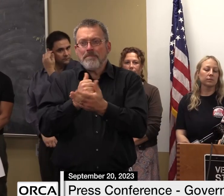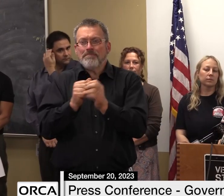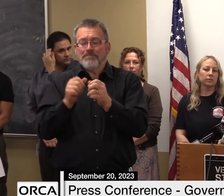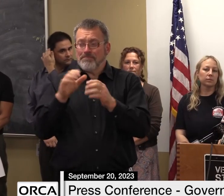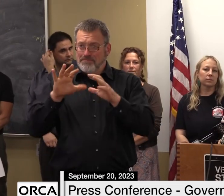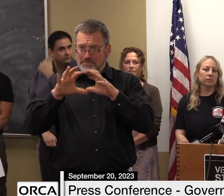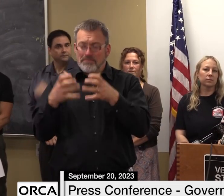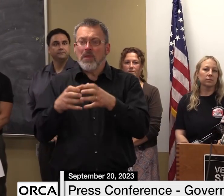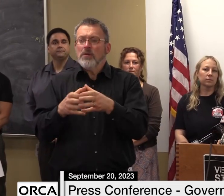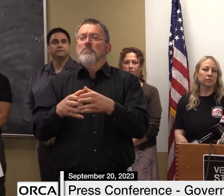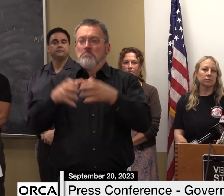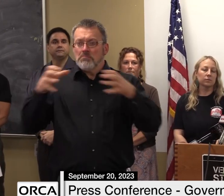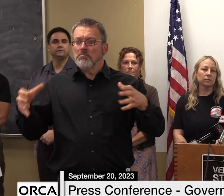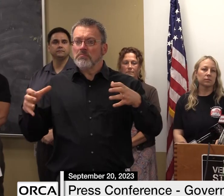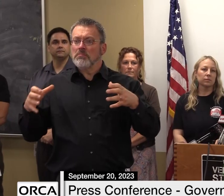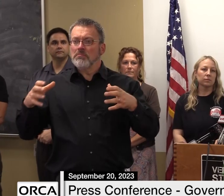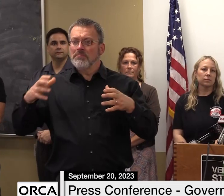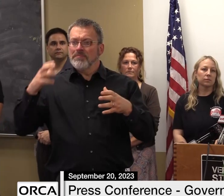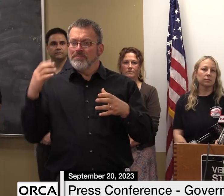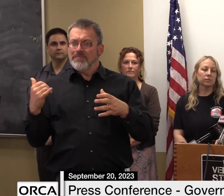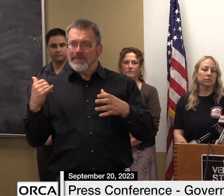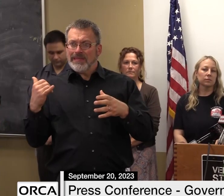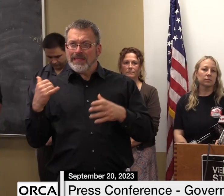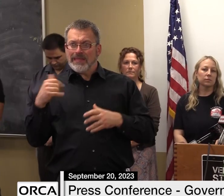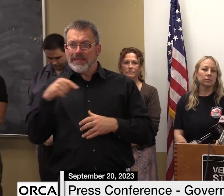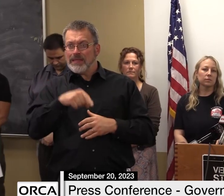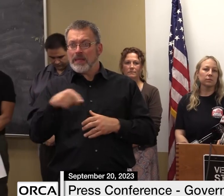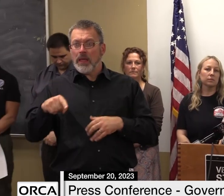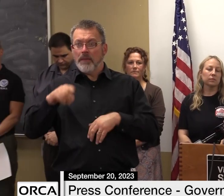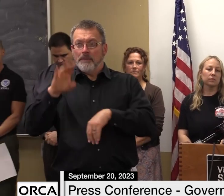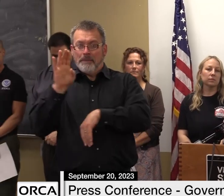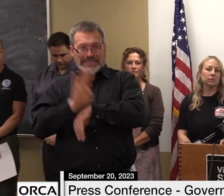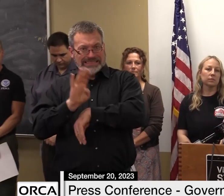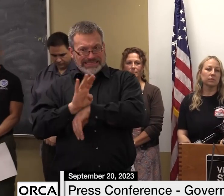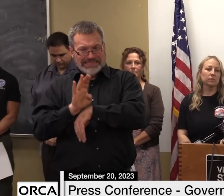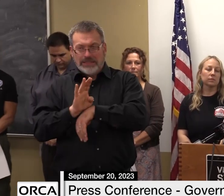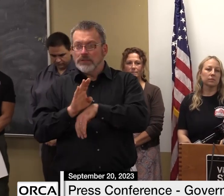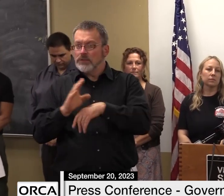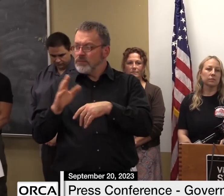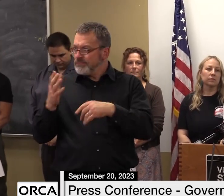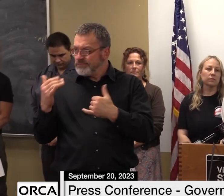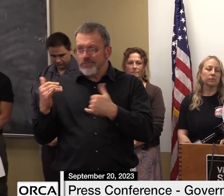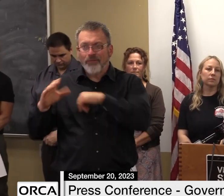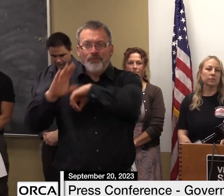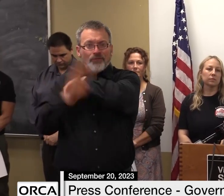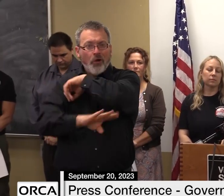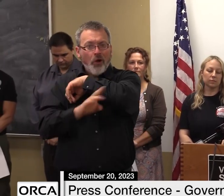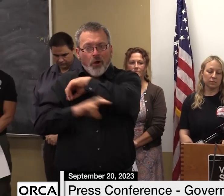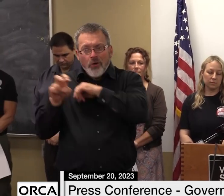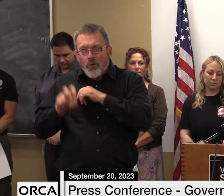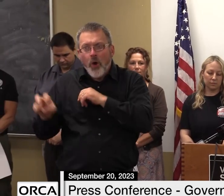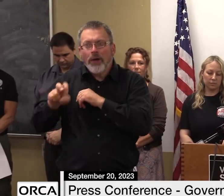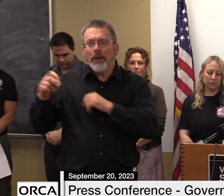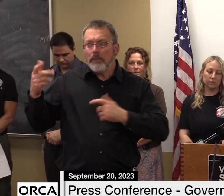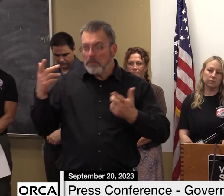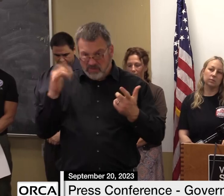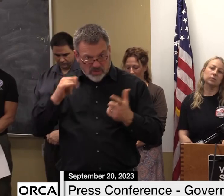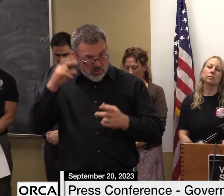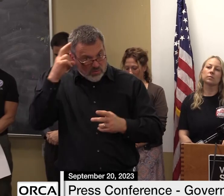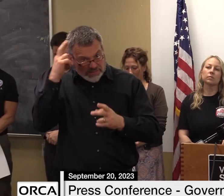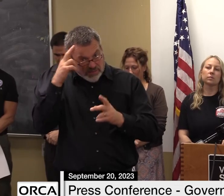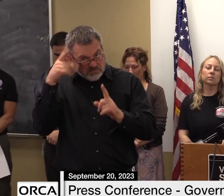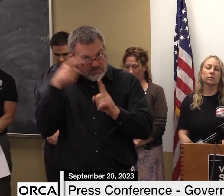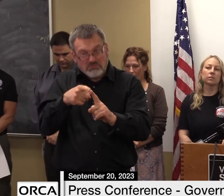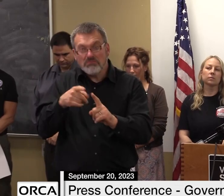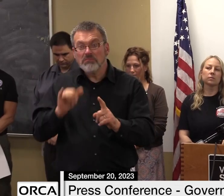and a lot of businesses getting ready to welcome an influx of visitors? Well, we have a variety of businesses. Some